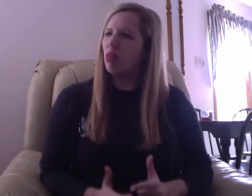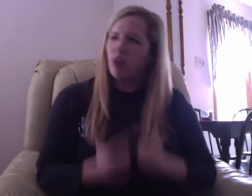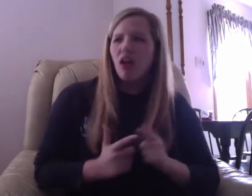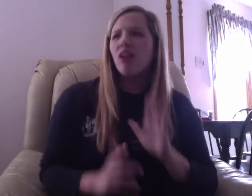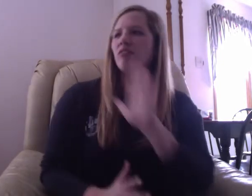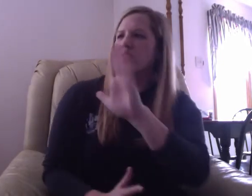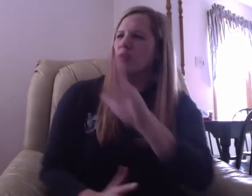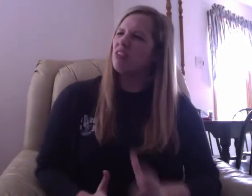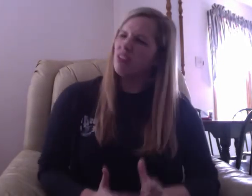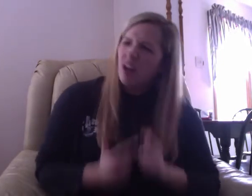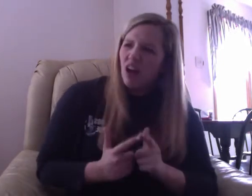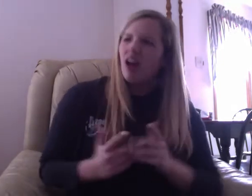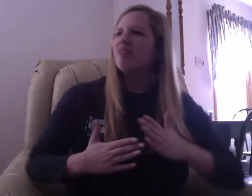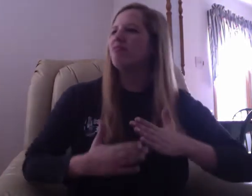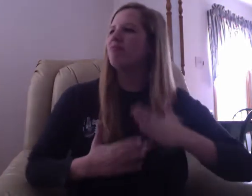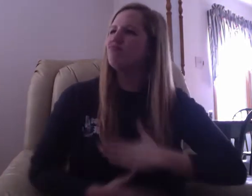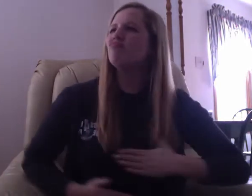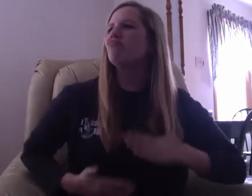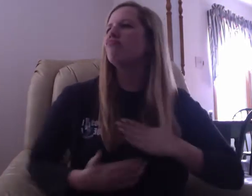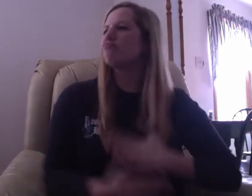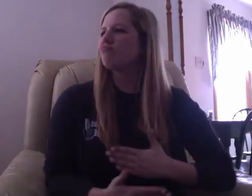happy, and I'm here as an ally.